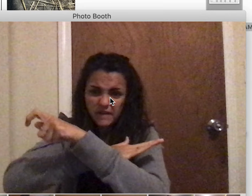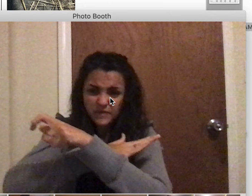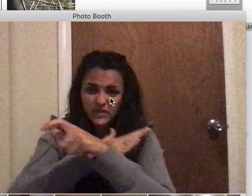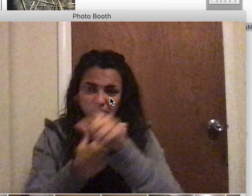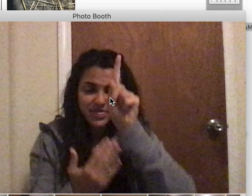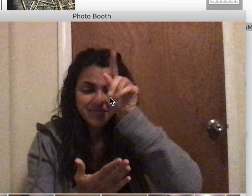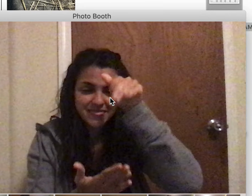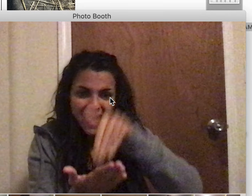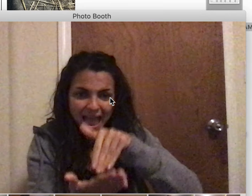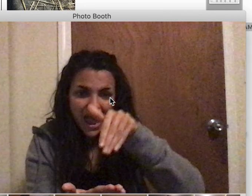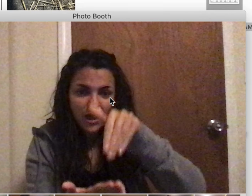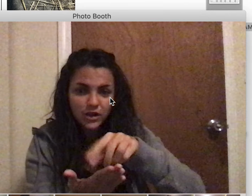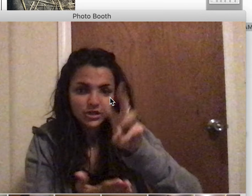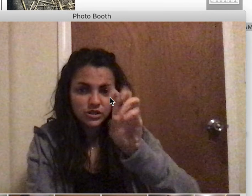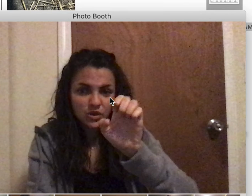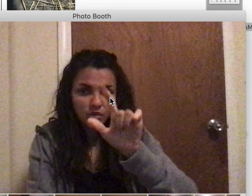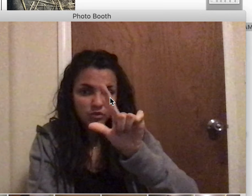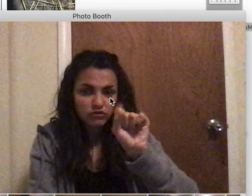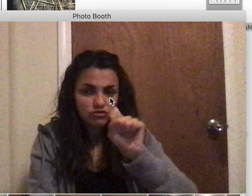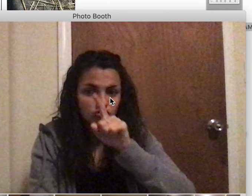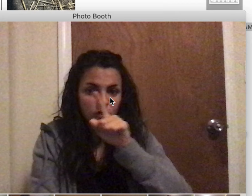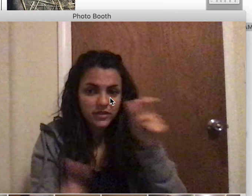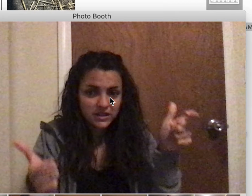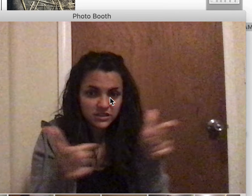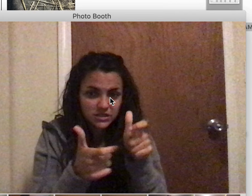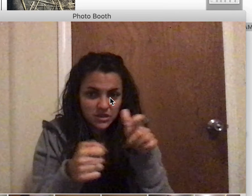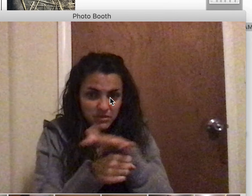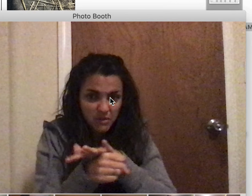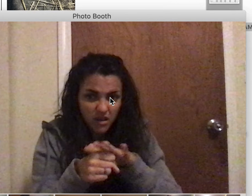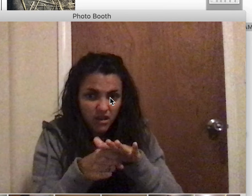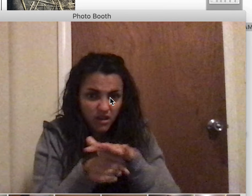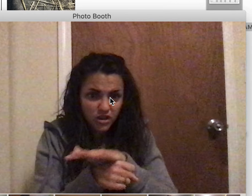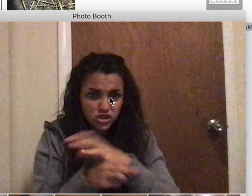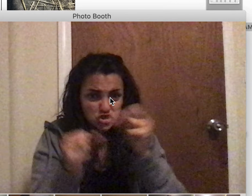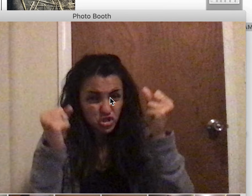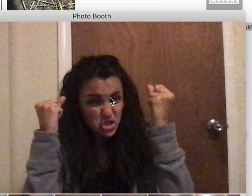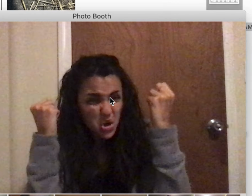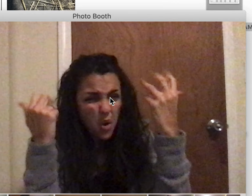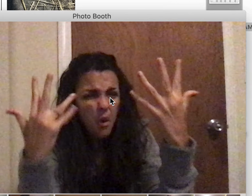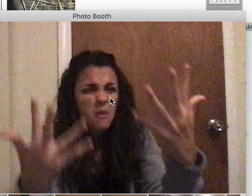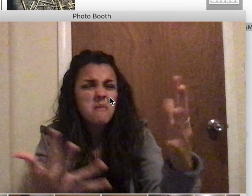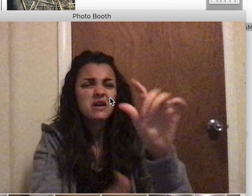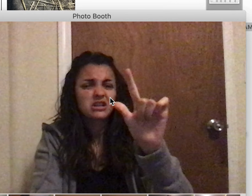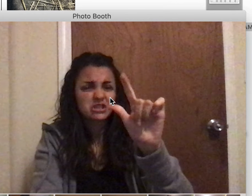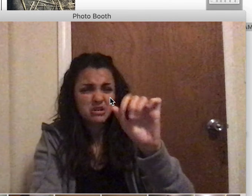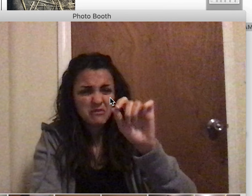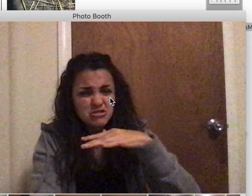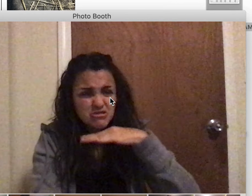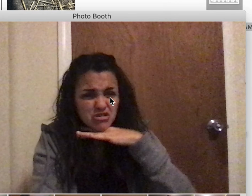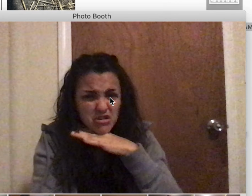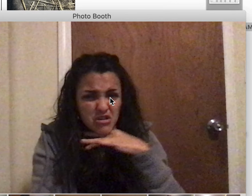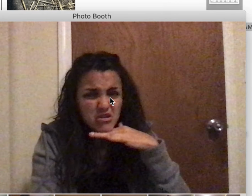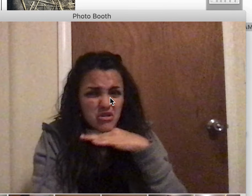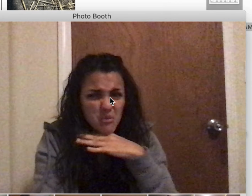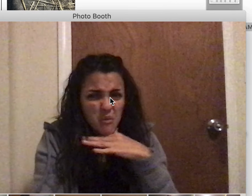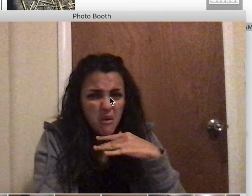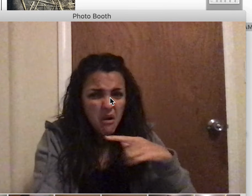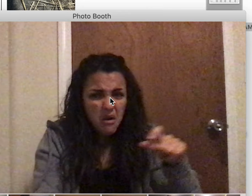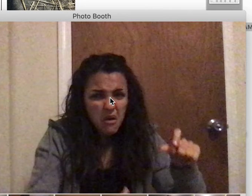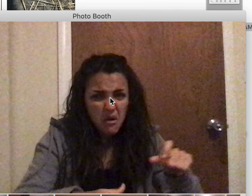wells, relatively small area, unprecedented quantities of fluids coming, being transported, leaving,